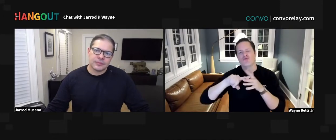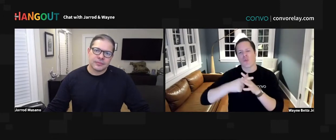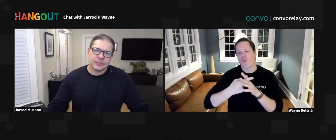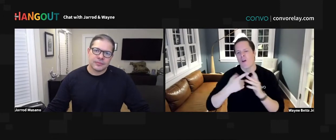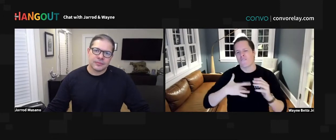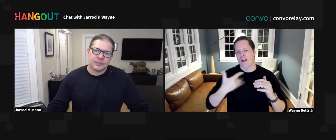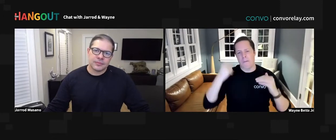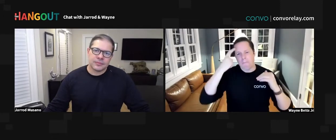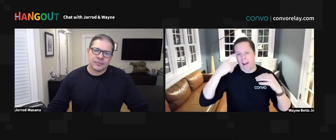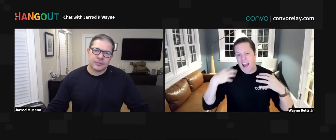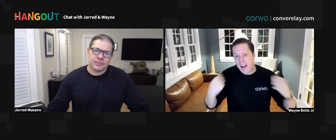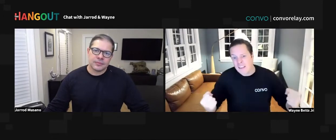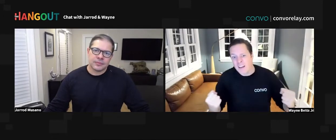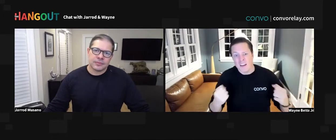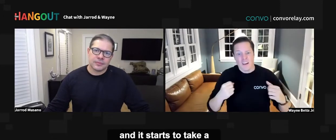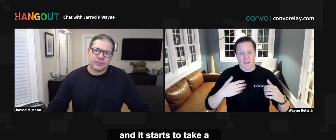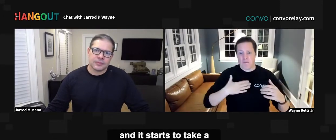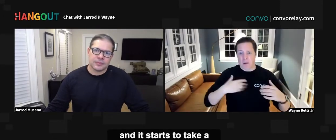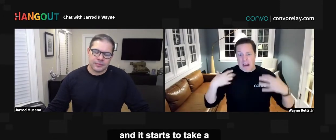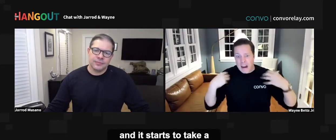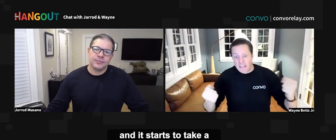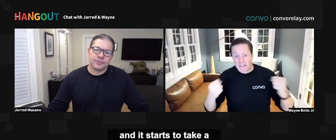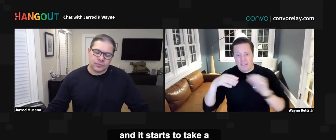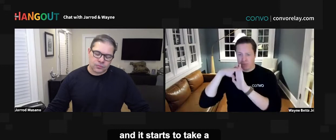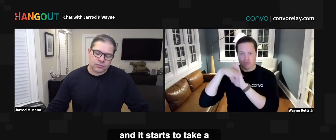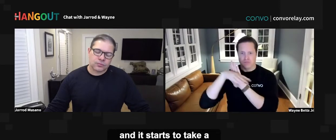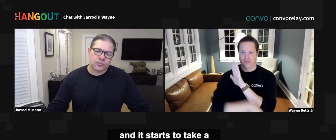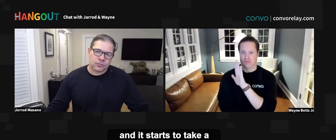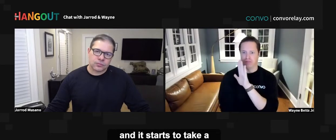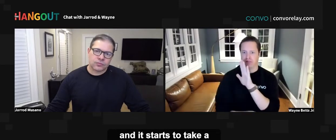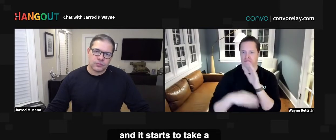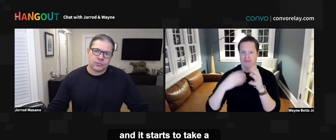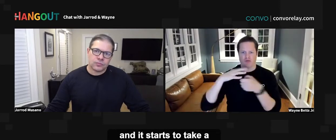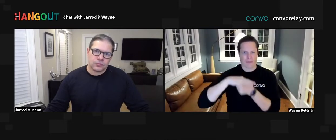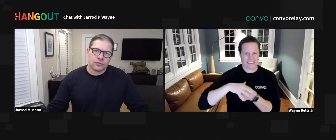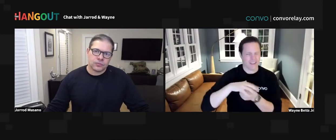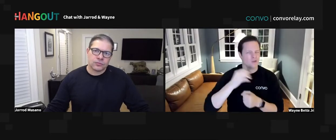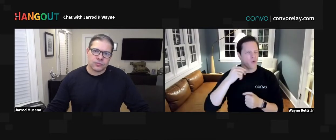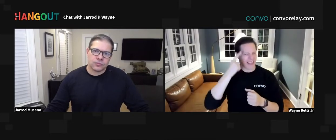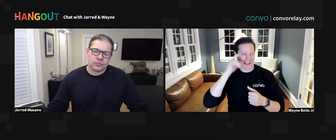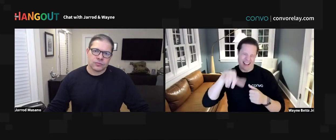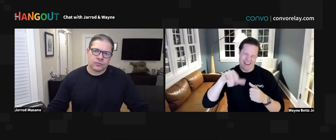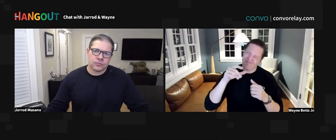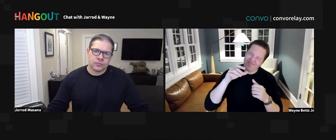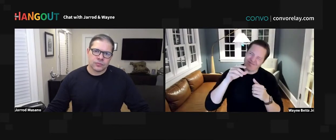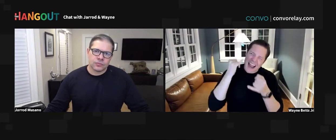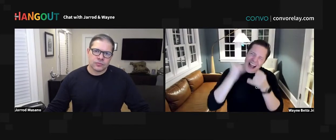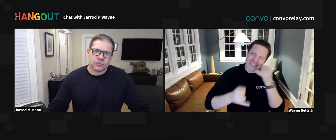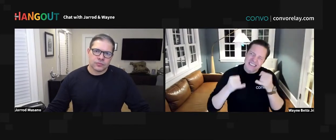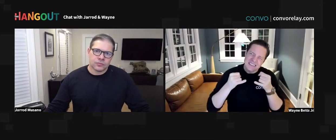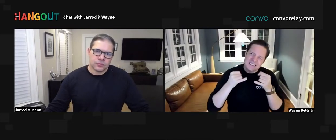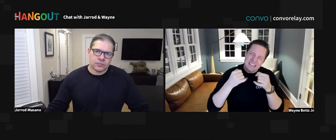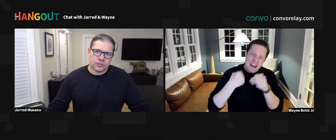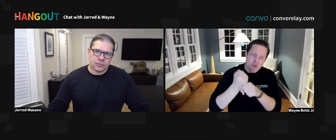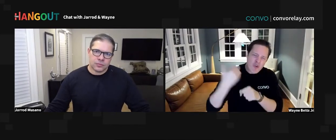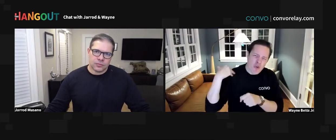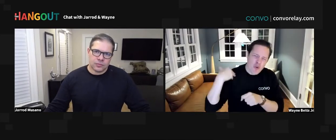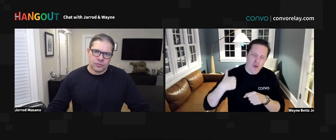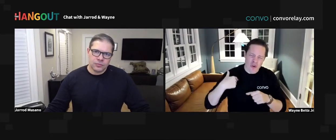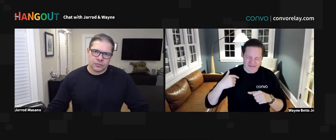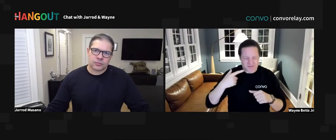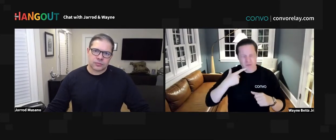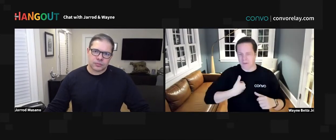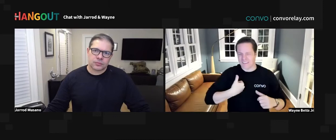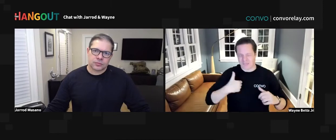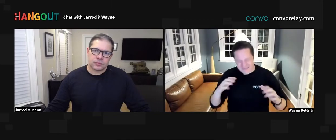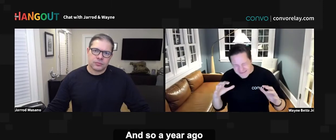pandemic, because we've got family at home and it starts to take a toll on your mental health and your physical health. You suffer